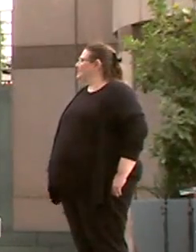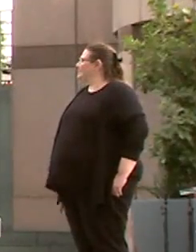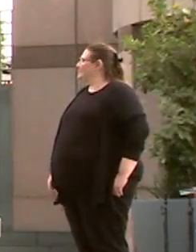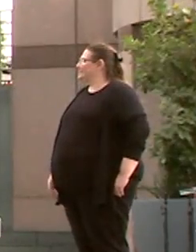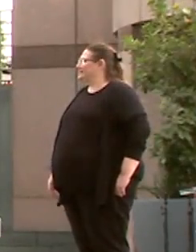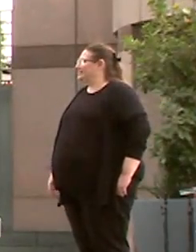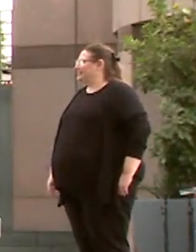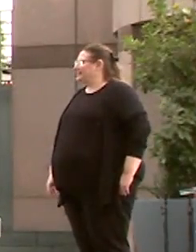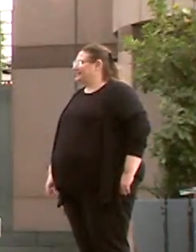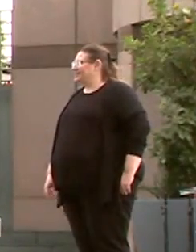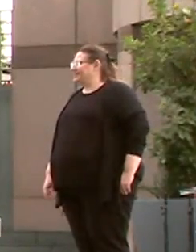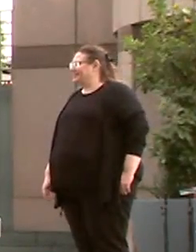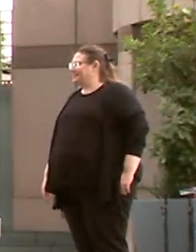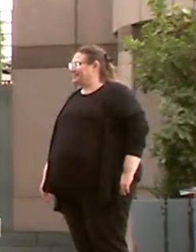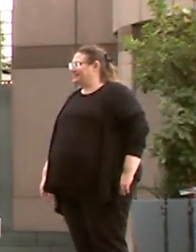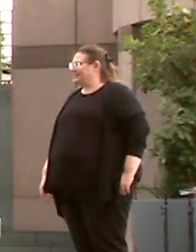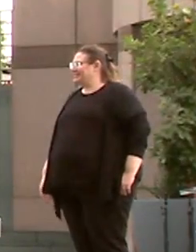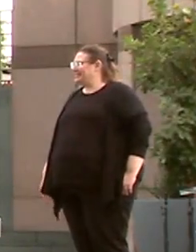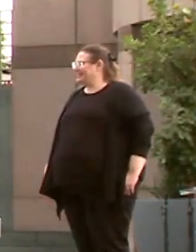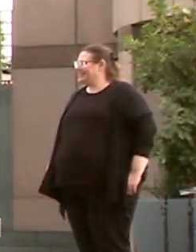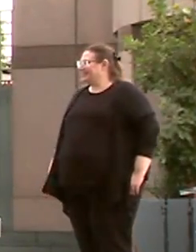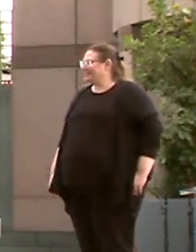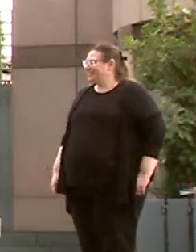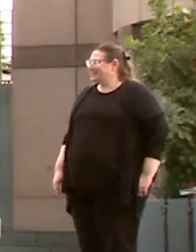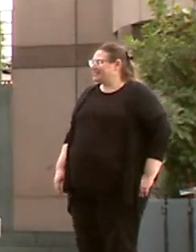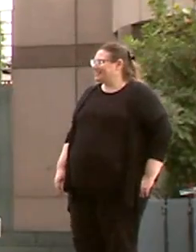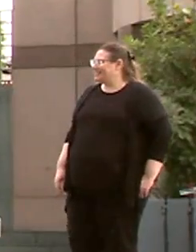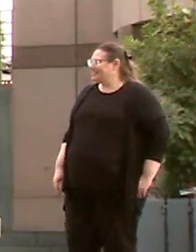failing up here. Sorry. Apologies.